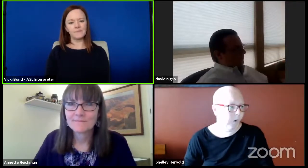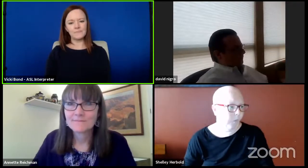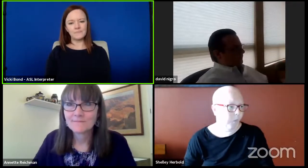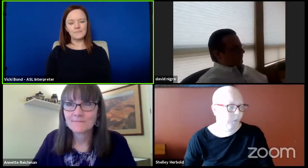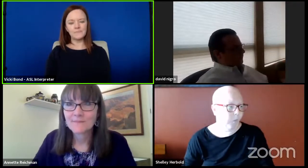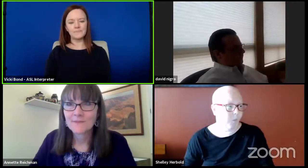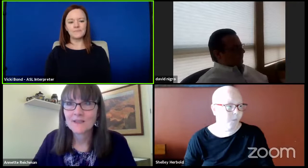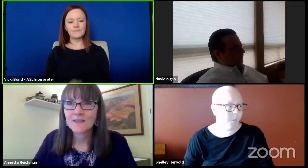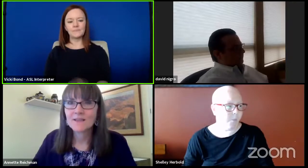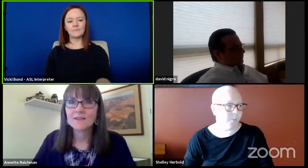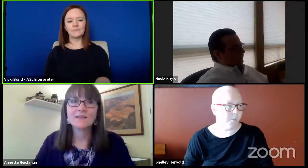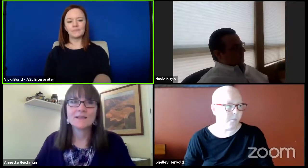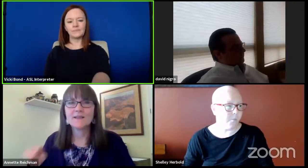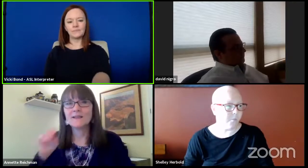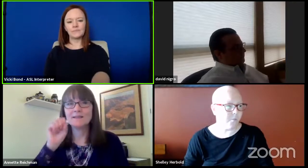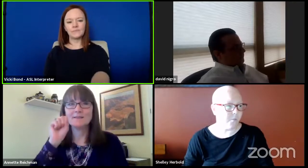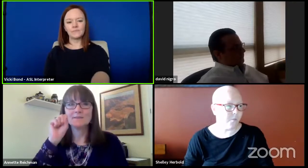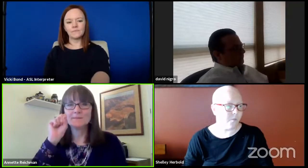that?